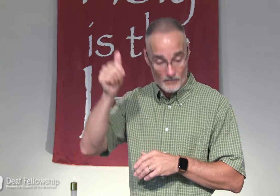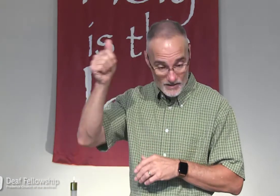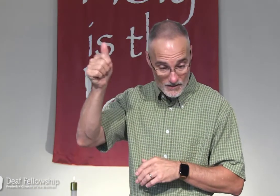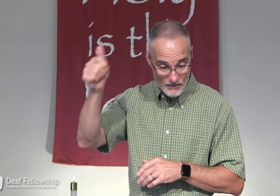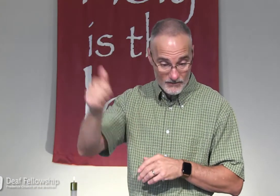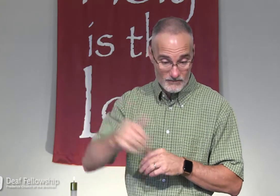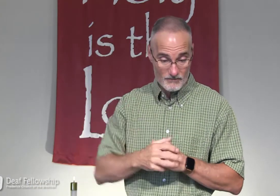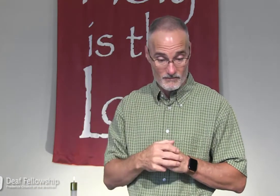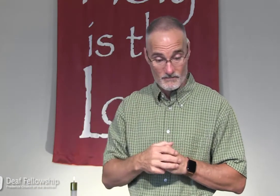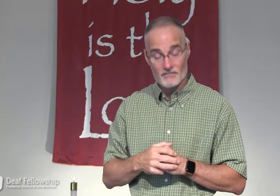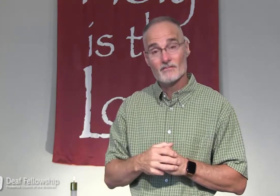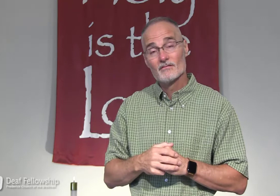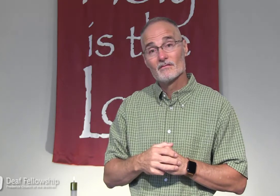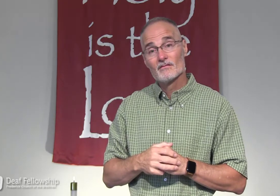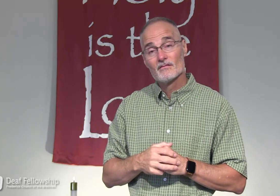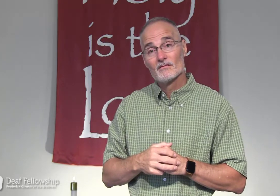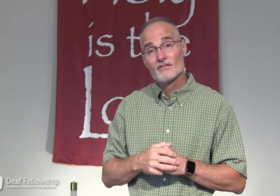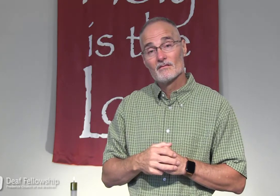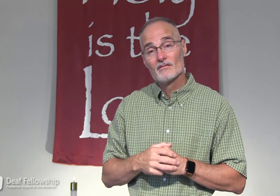Meaning, they're rejecting God himself.